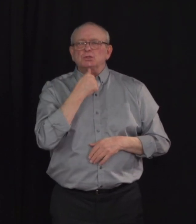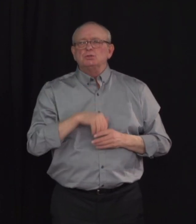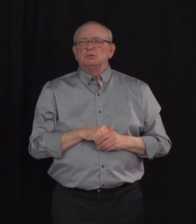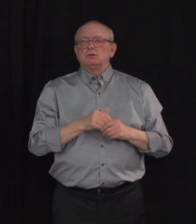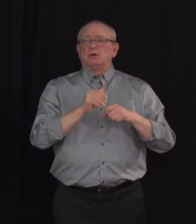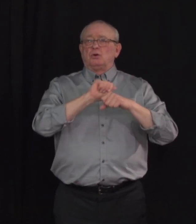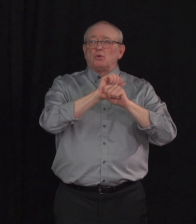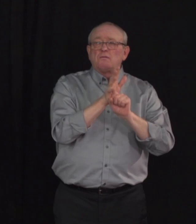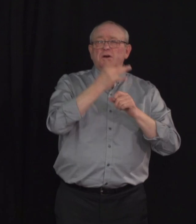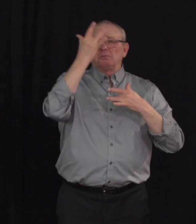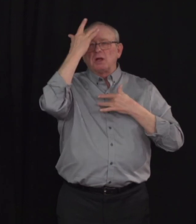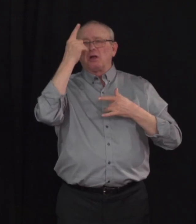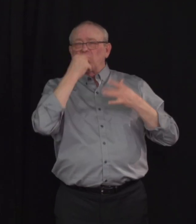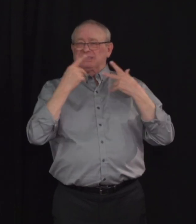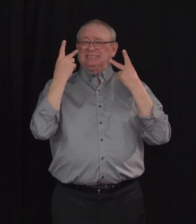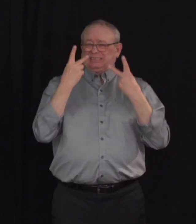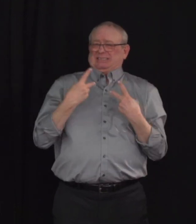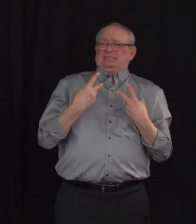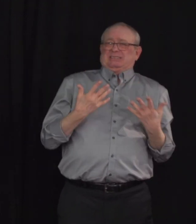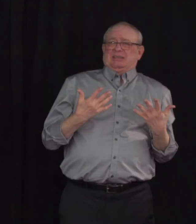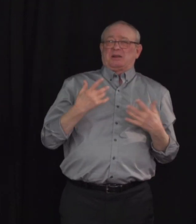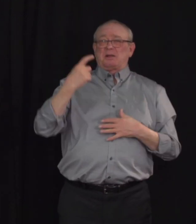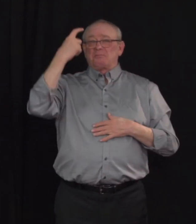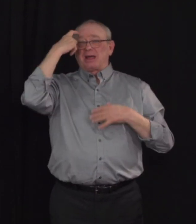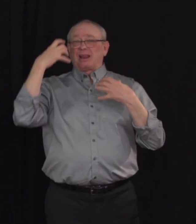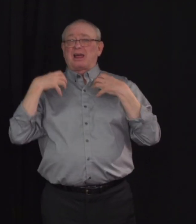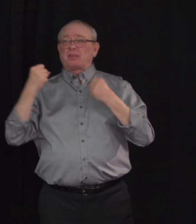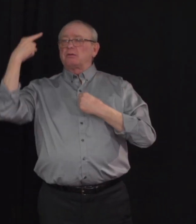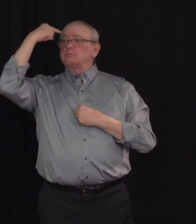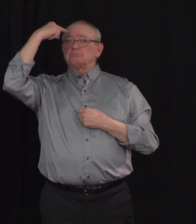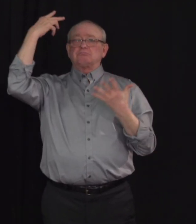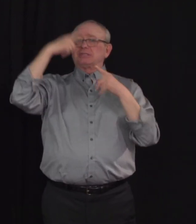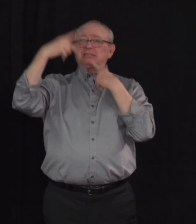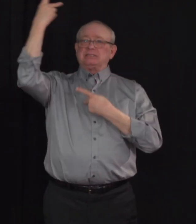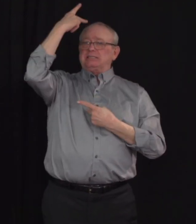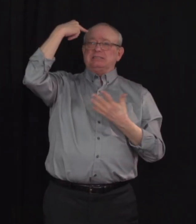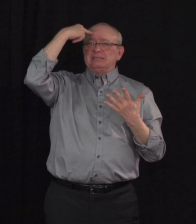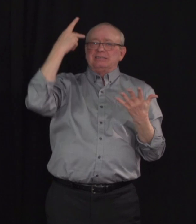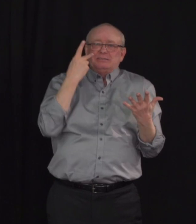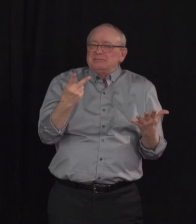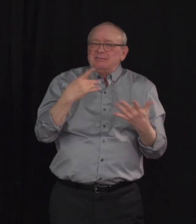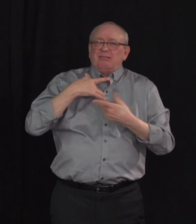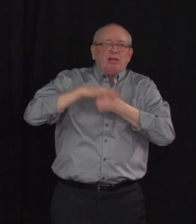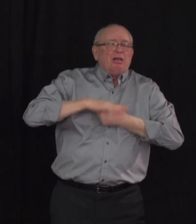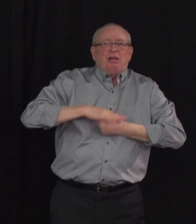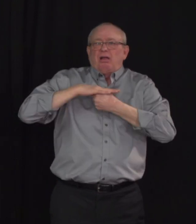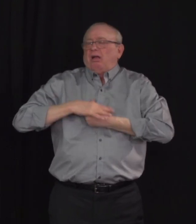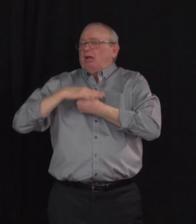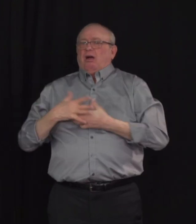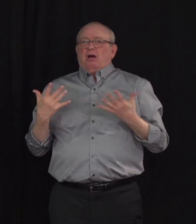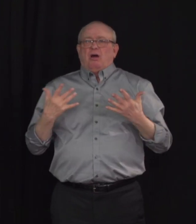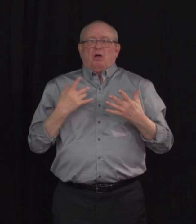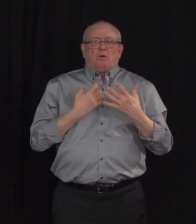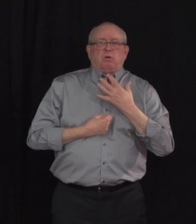your own health and well-being. Try not to ignore, avoid, or suppress anxious thoughts. Instead, be aware